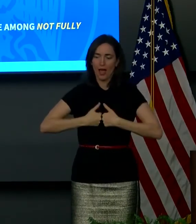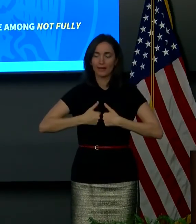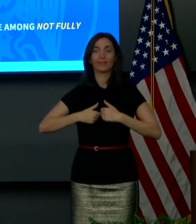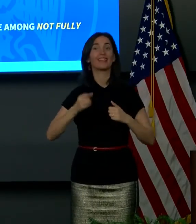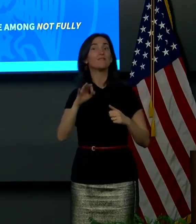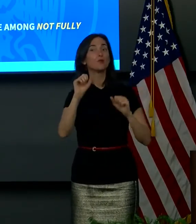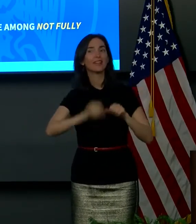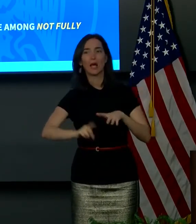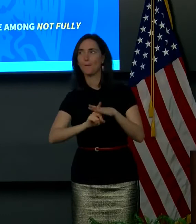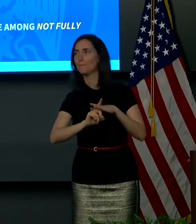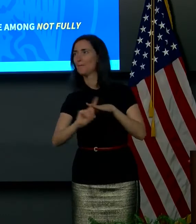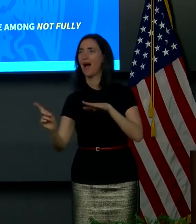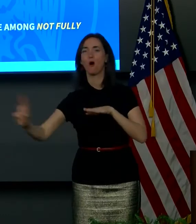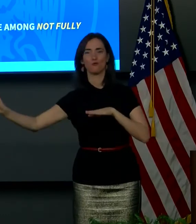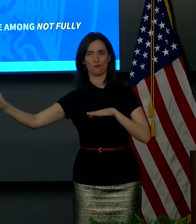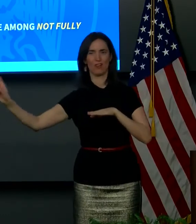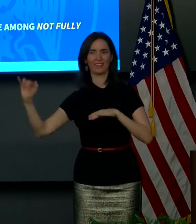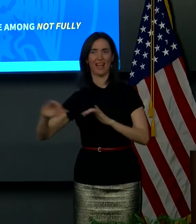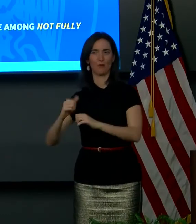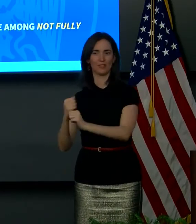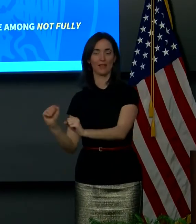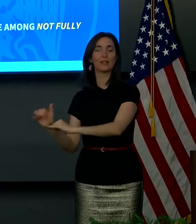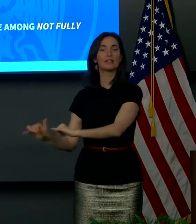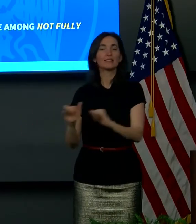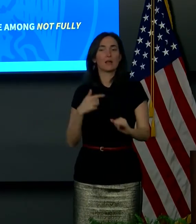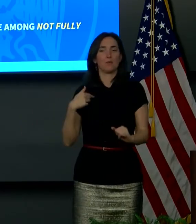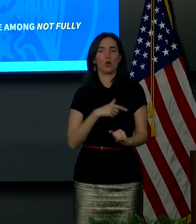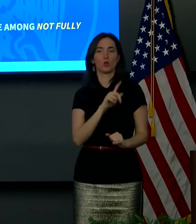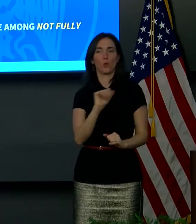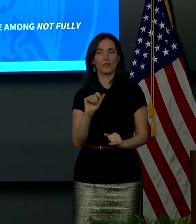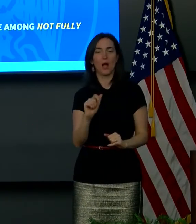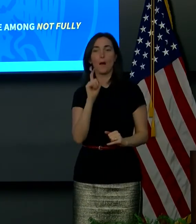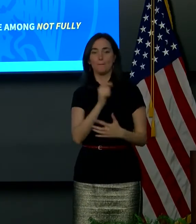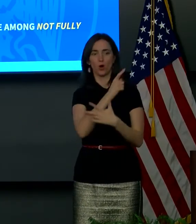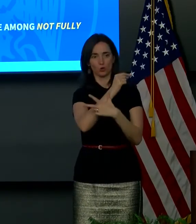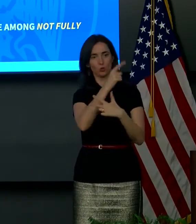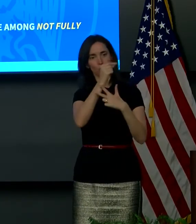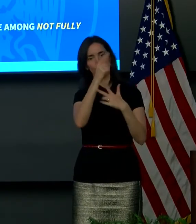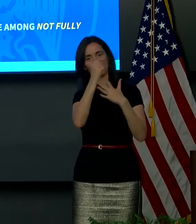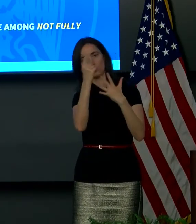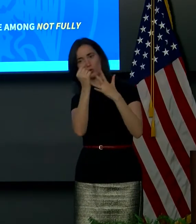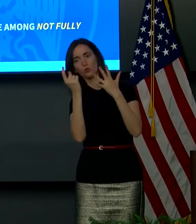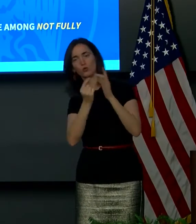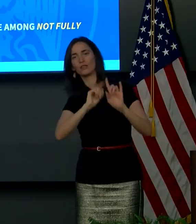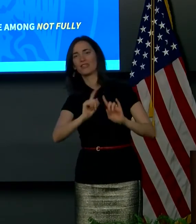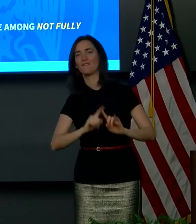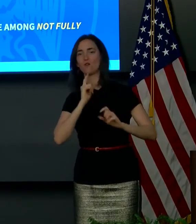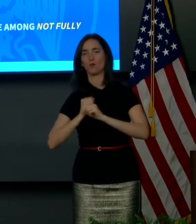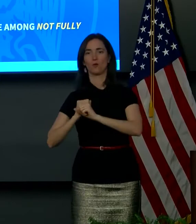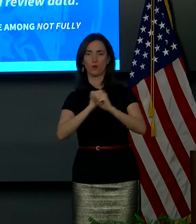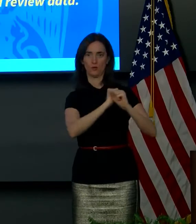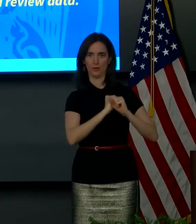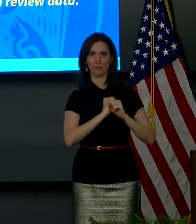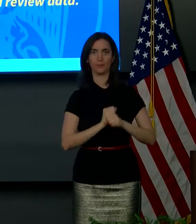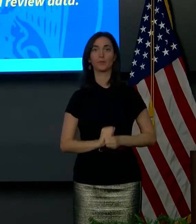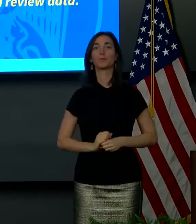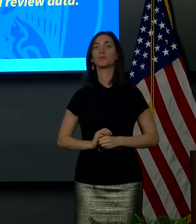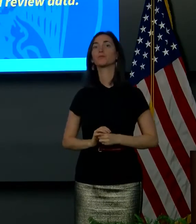out of there. And that's what we need to do right now for Louisiana. There were some big announcements